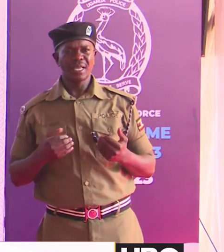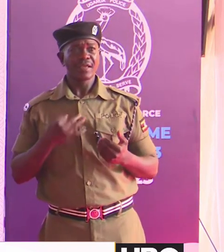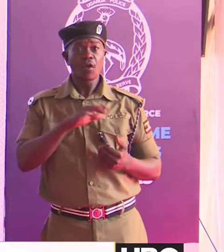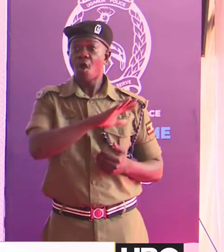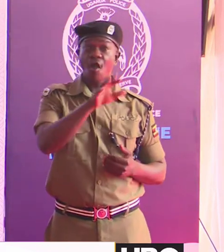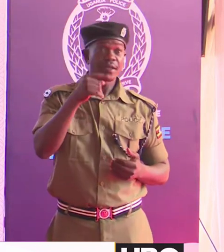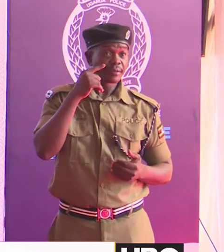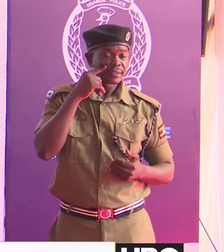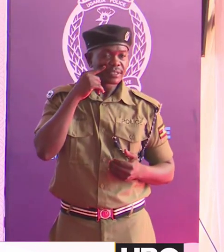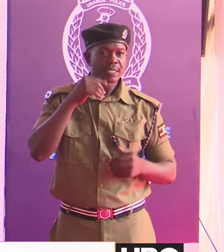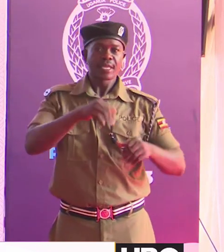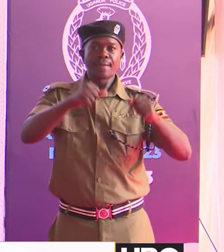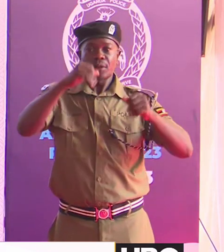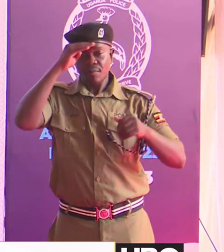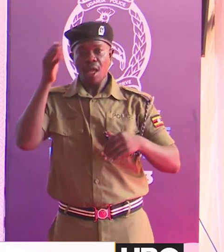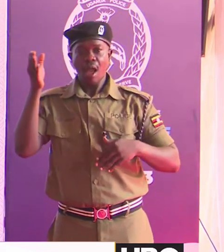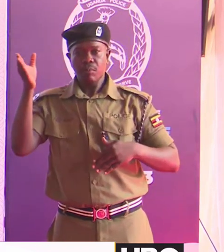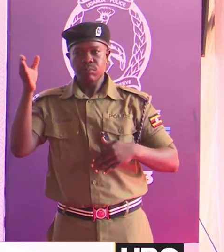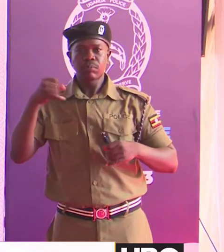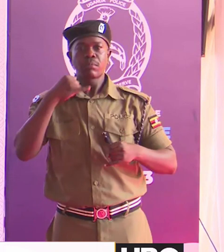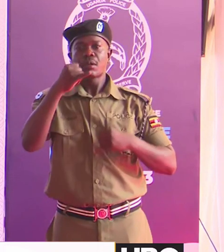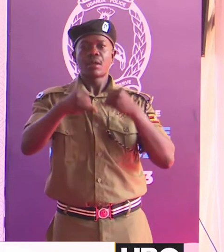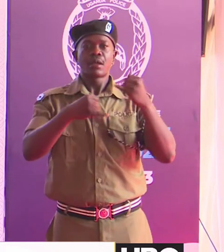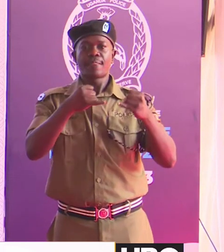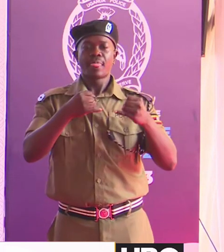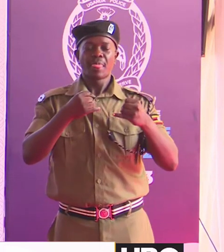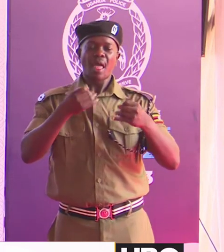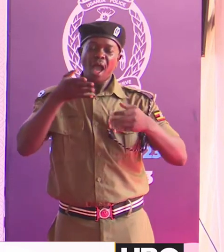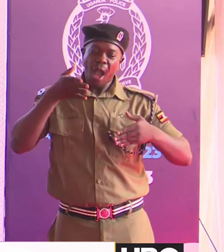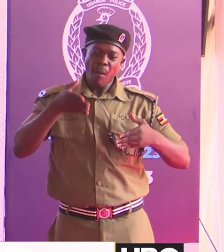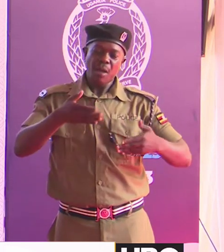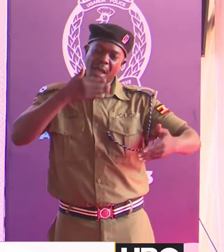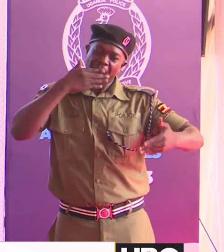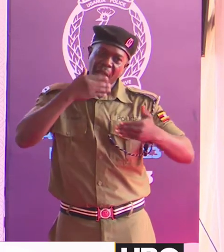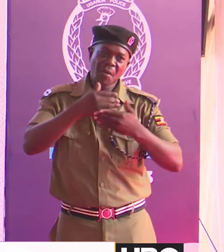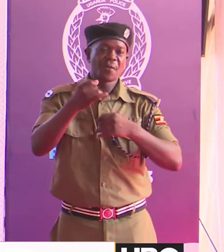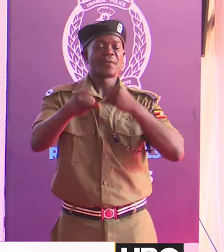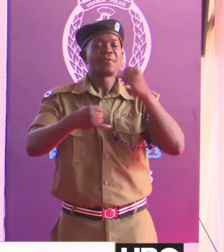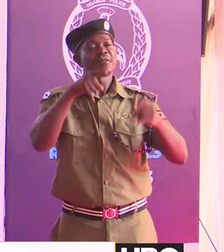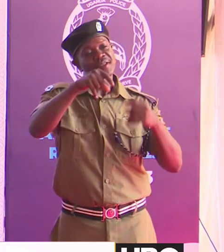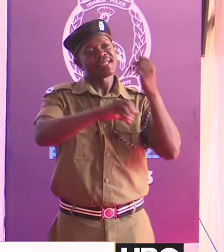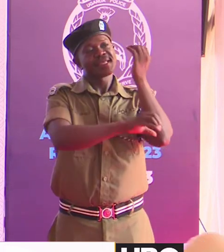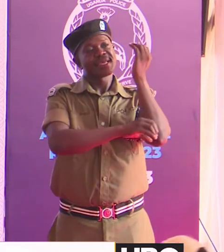of the IGP, we have good news to the country. Last year,